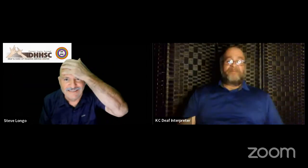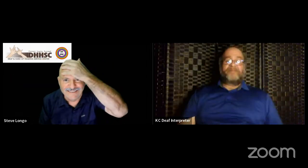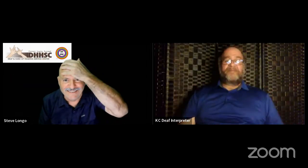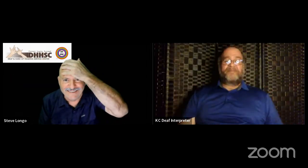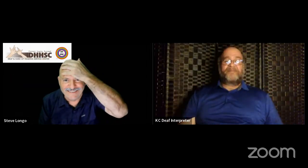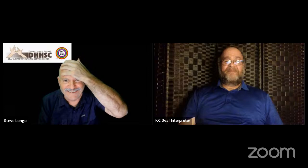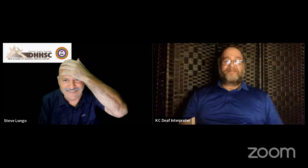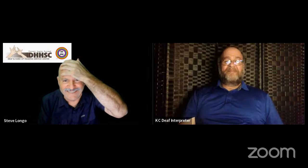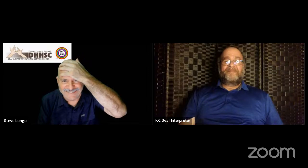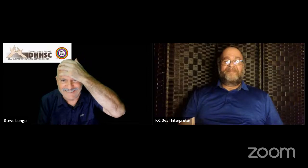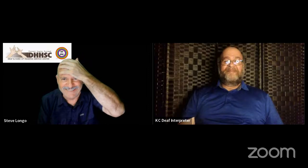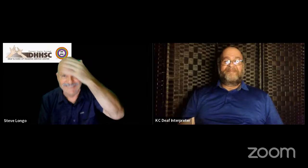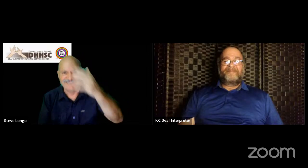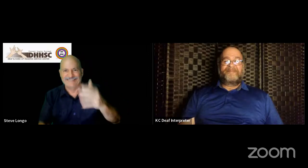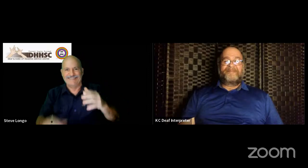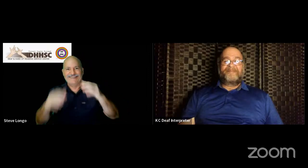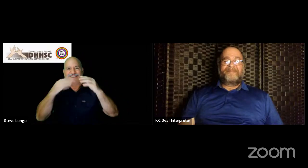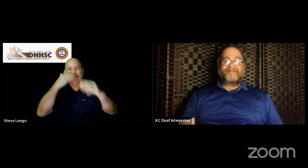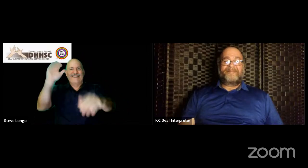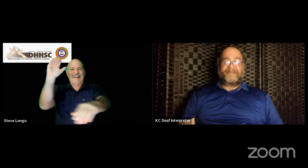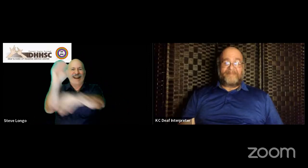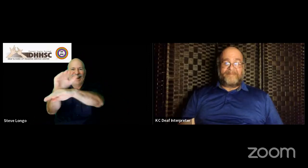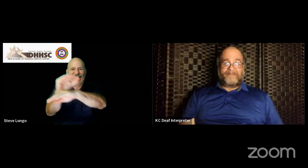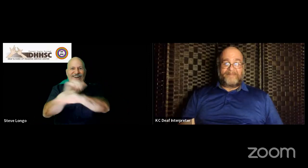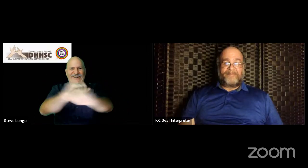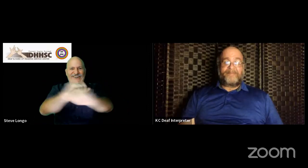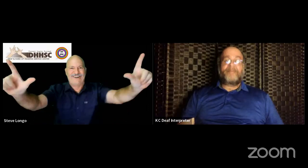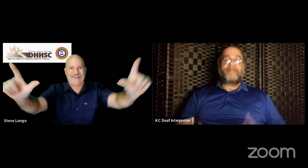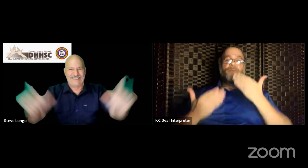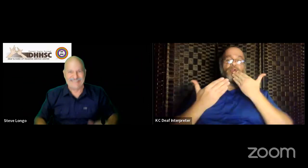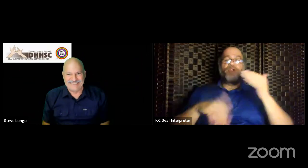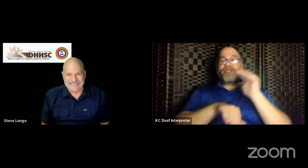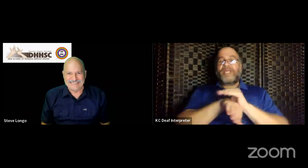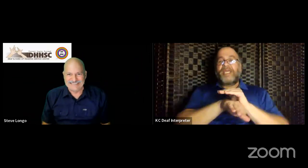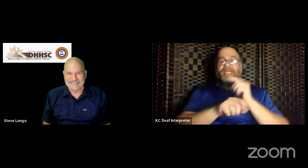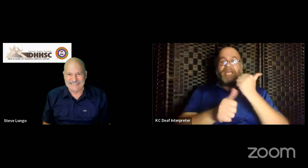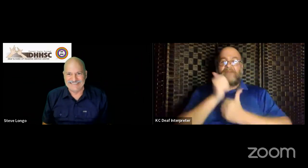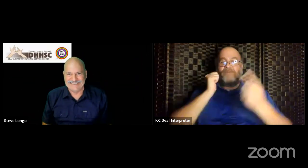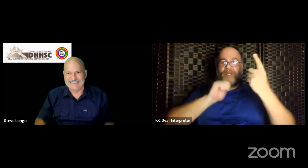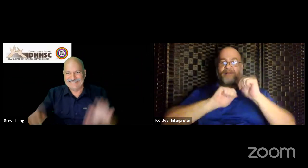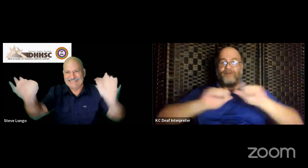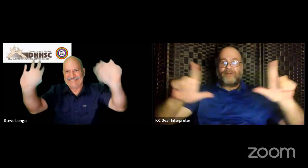7:59. All right. Good night, everyone.